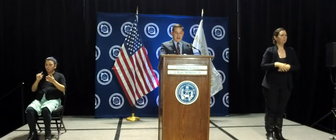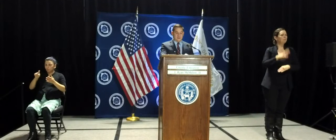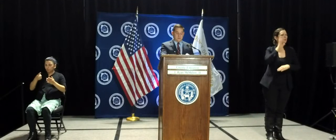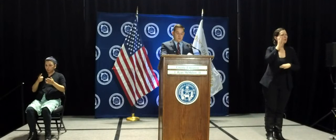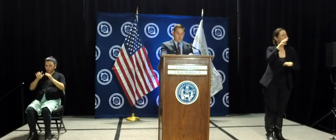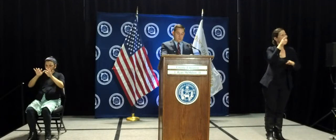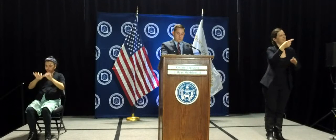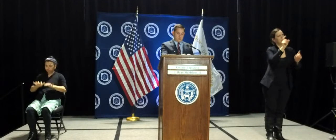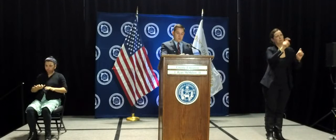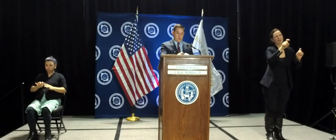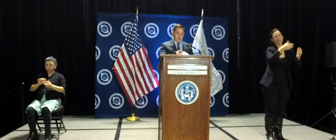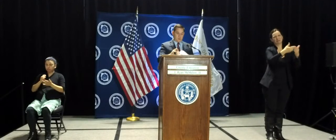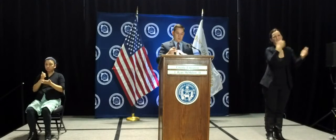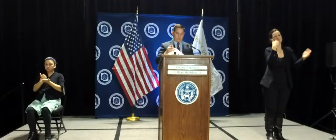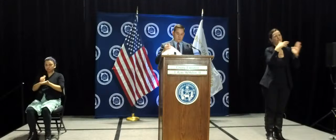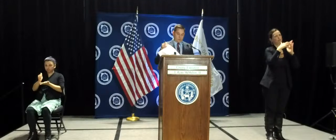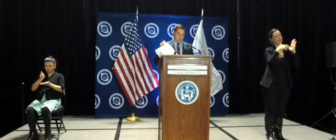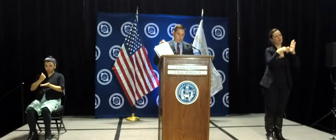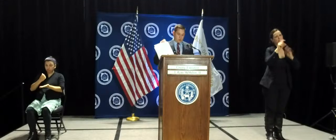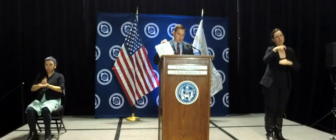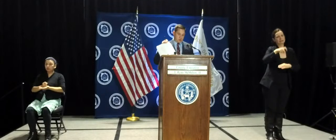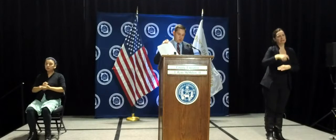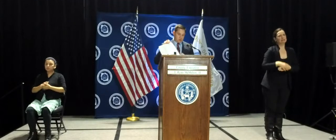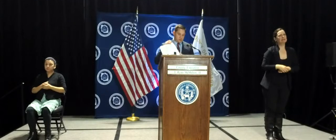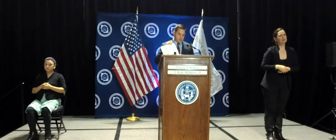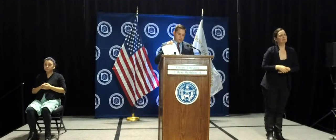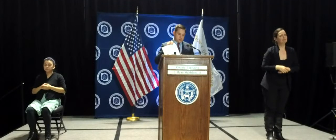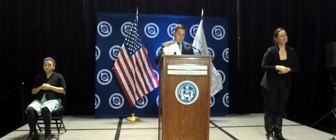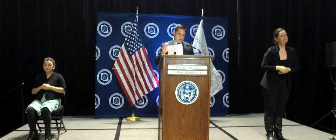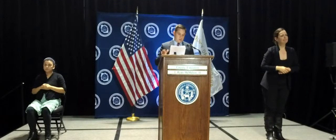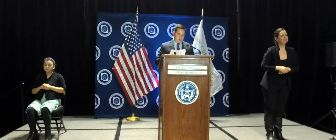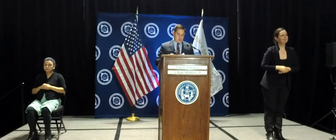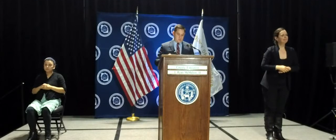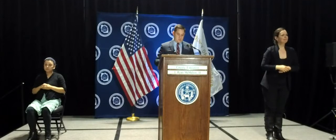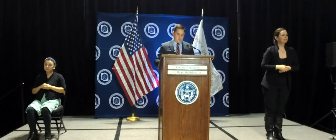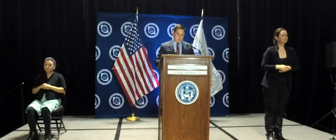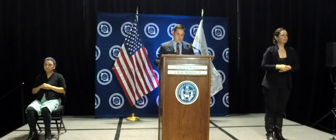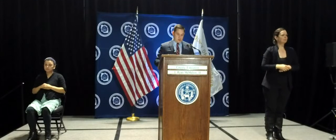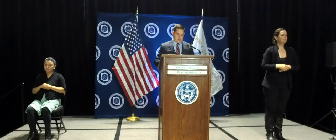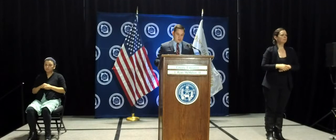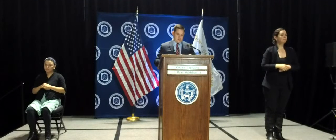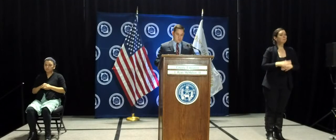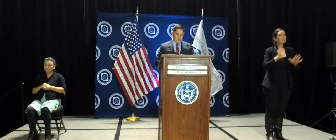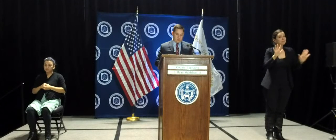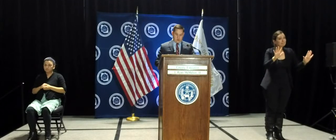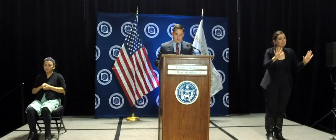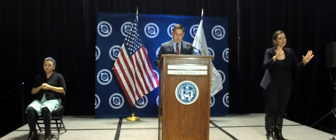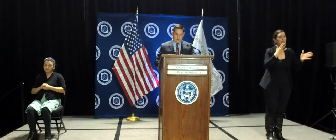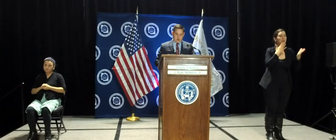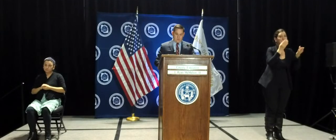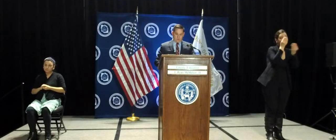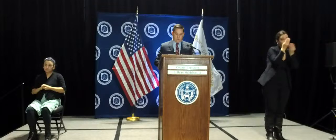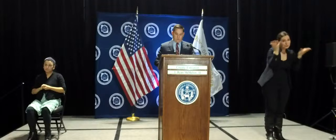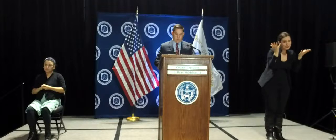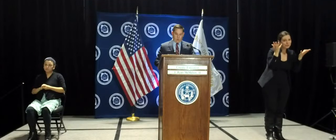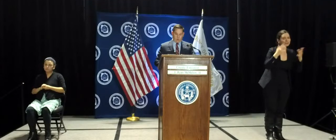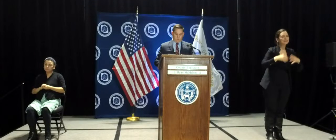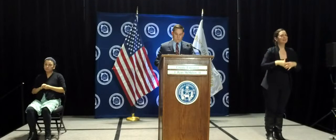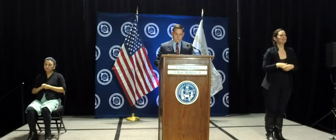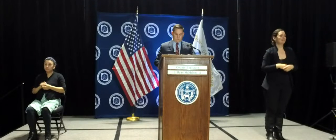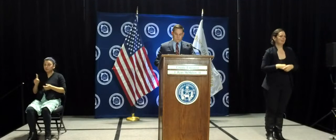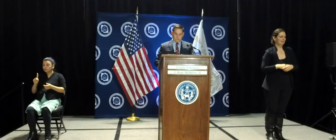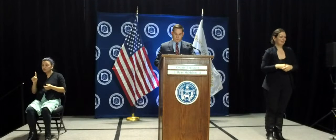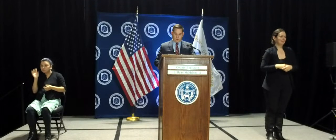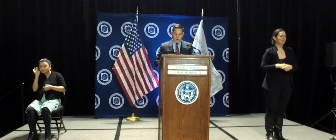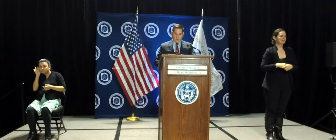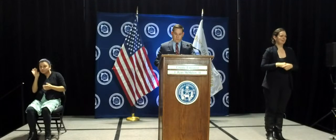Some positive news, and then we'll go through some of our strategy moving forward.